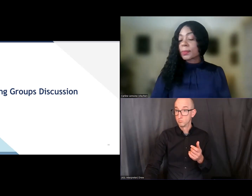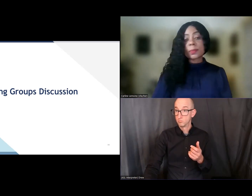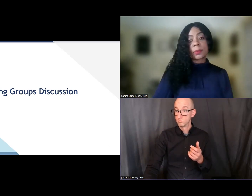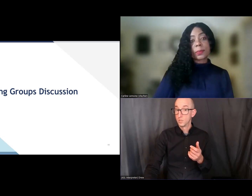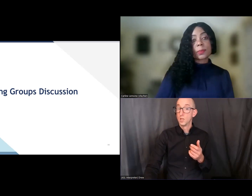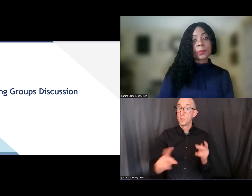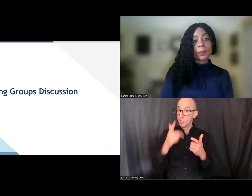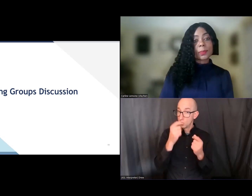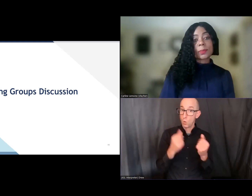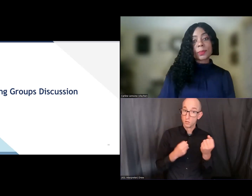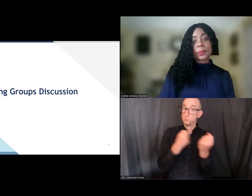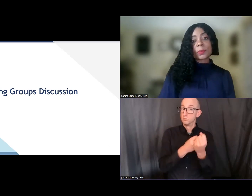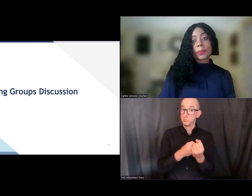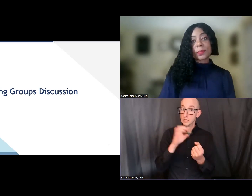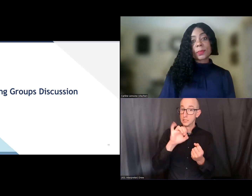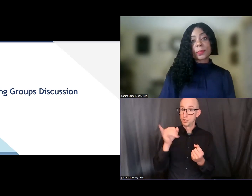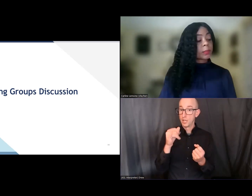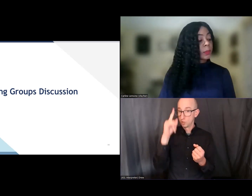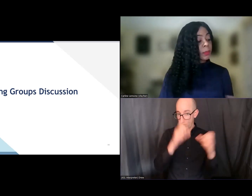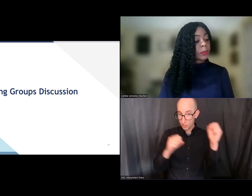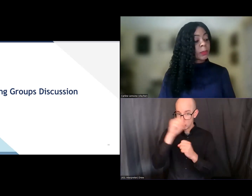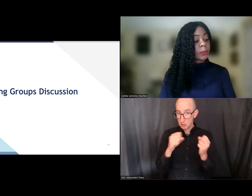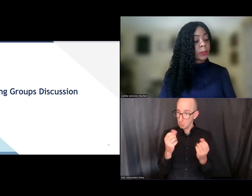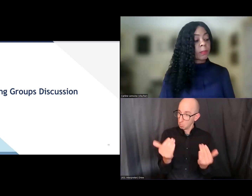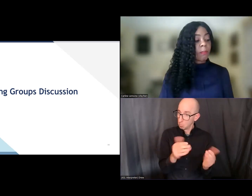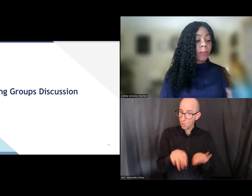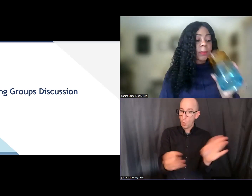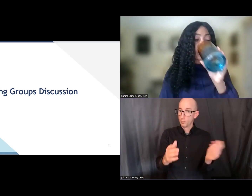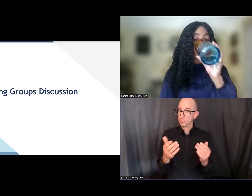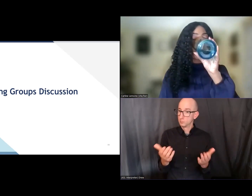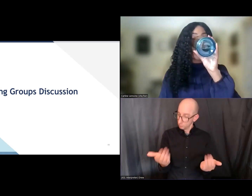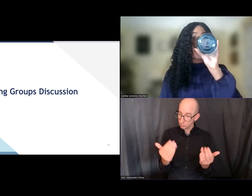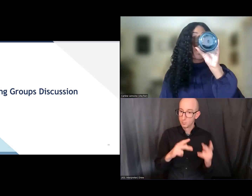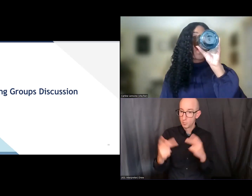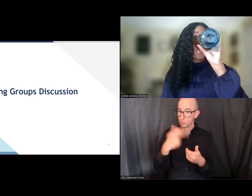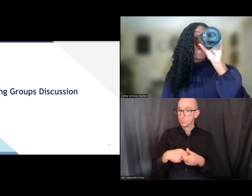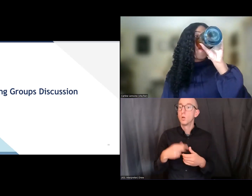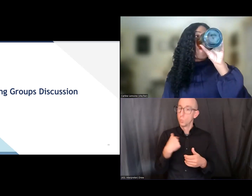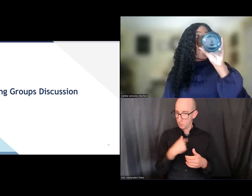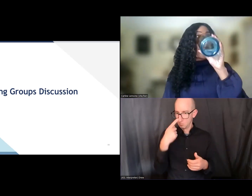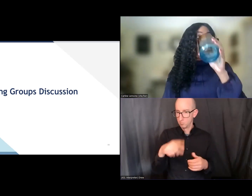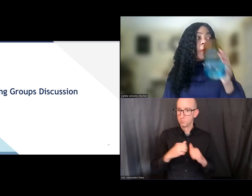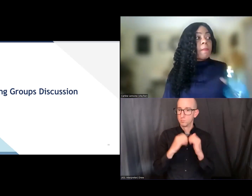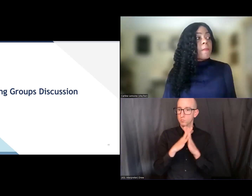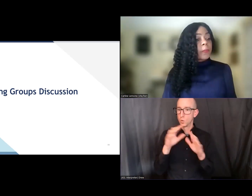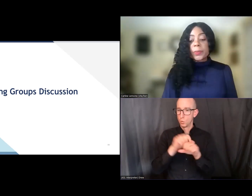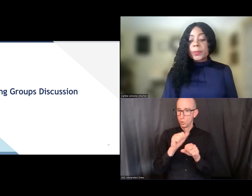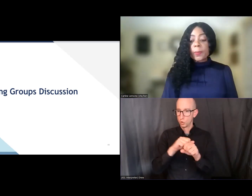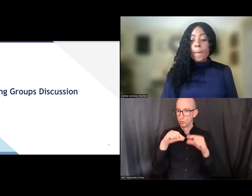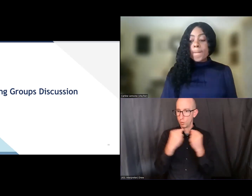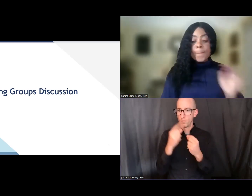want to work on that, we're happy to create a work group for that. And then